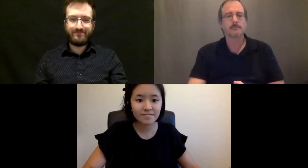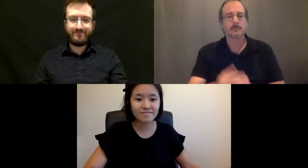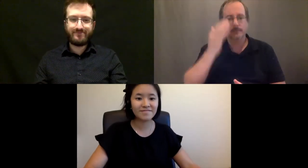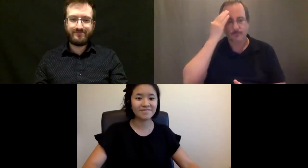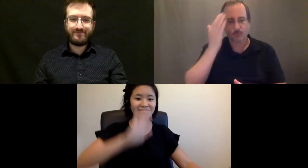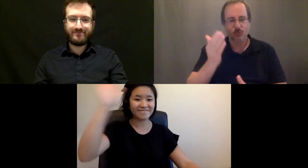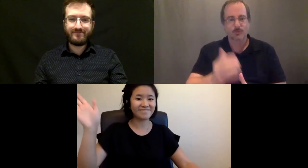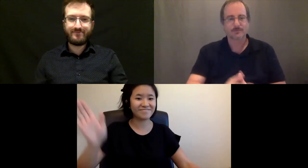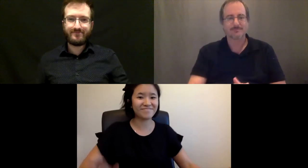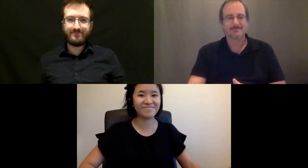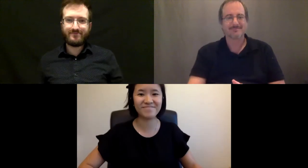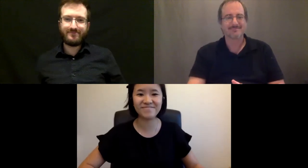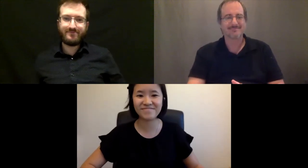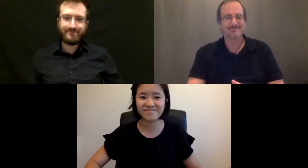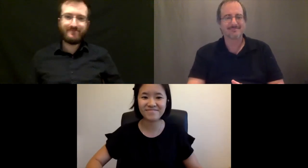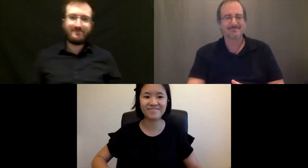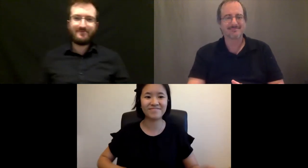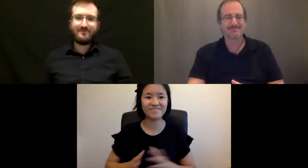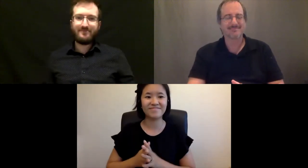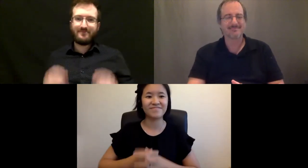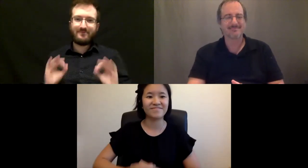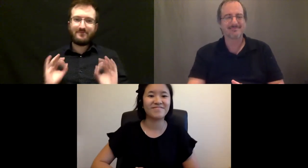Hello. Hi.